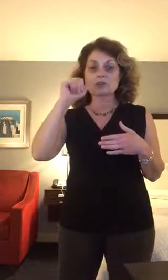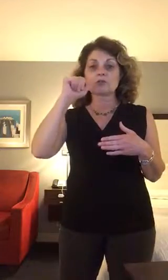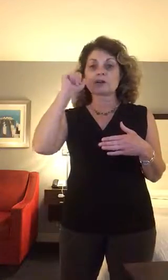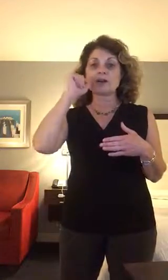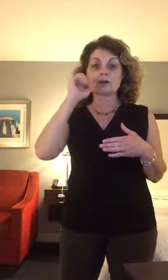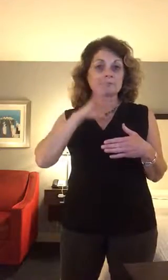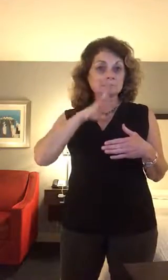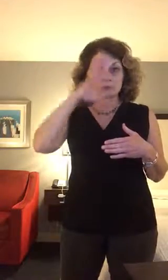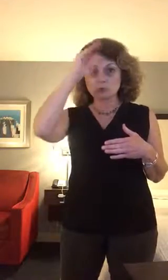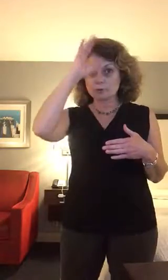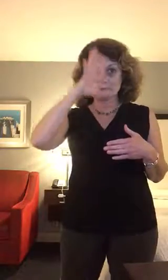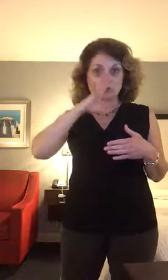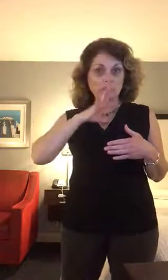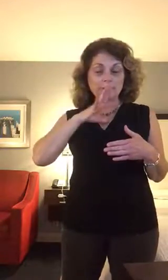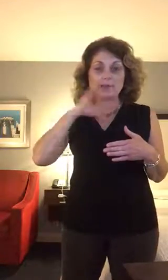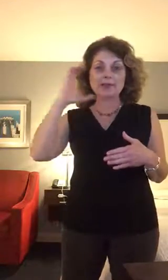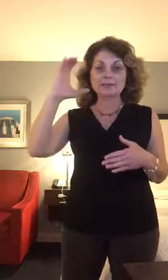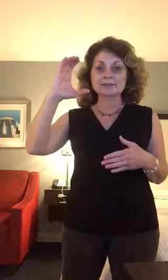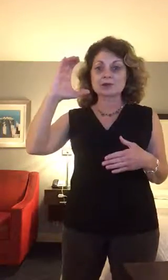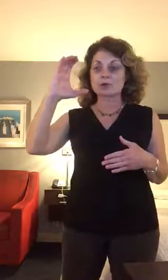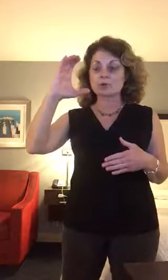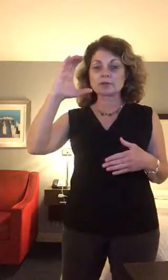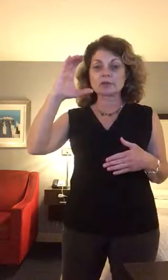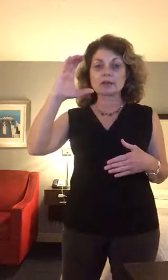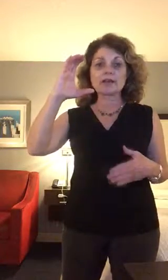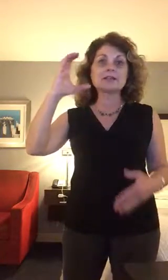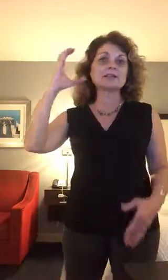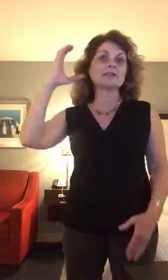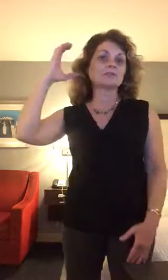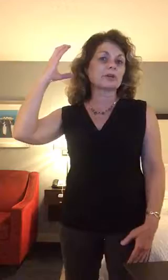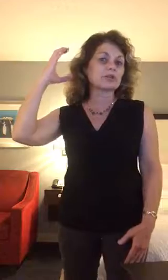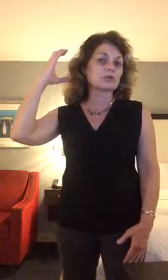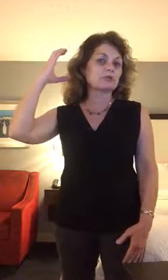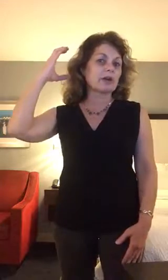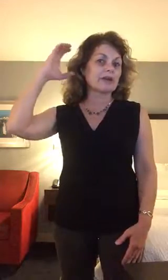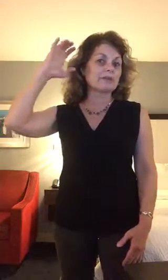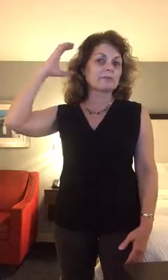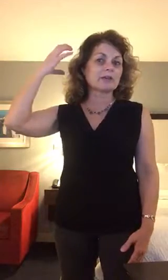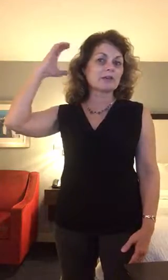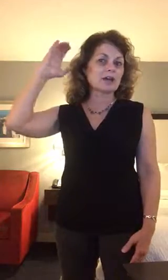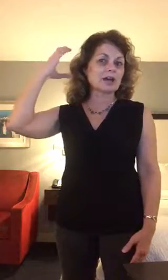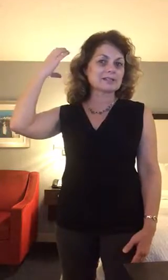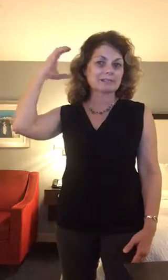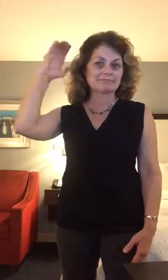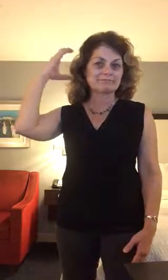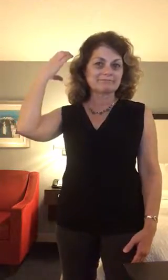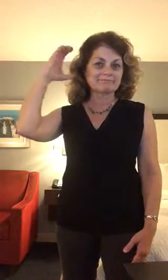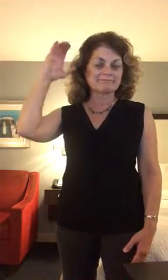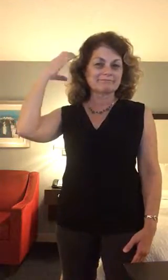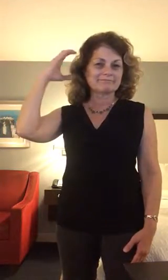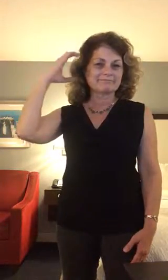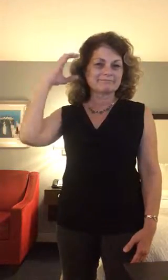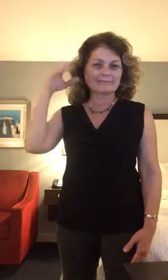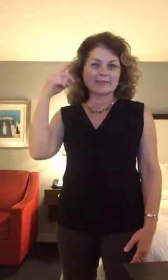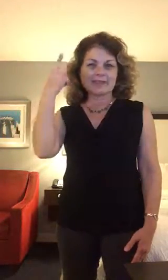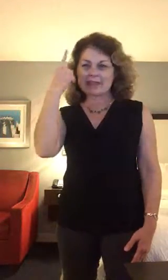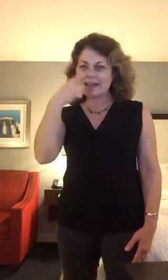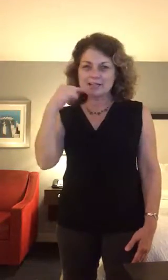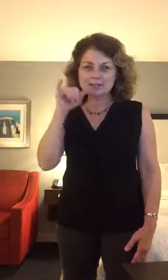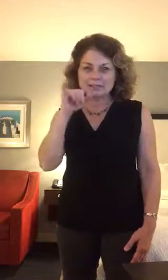know, a woman or a man. So cousin, we're going to do it right in the middle, cousin. It kind of looks